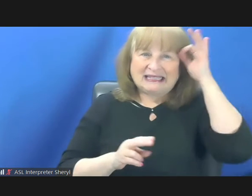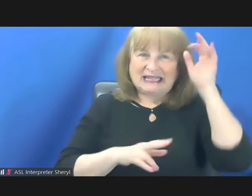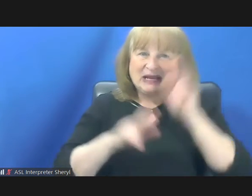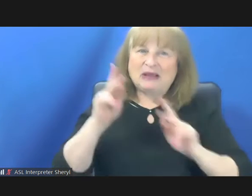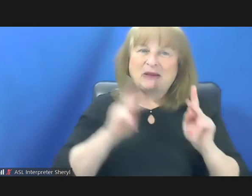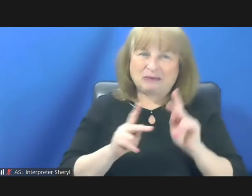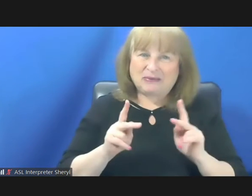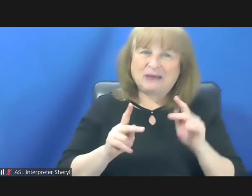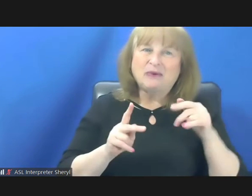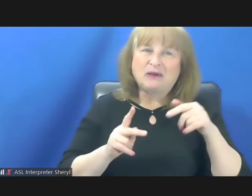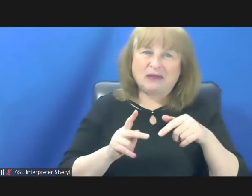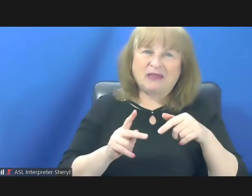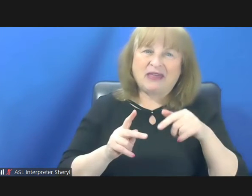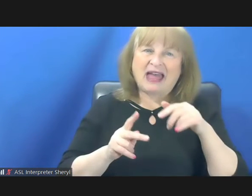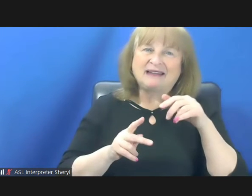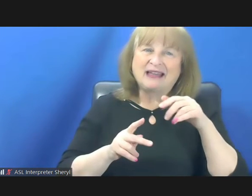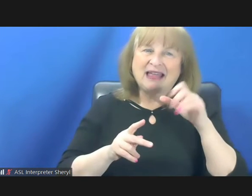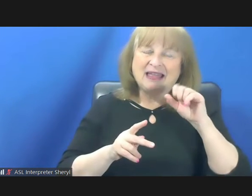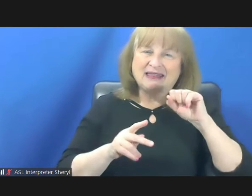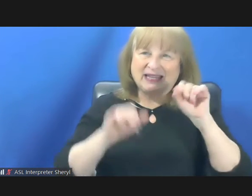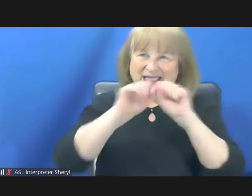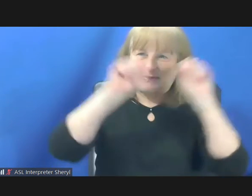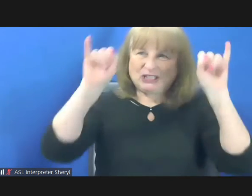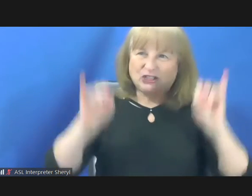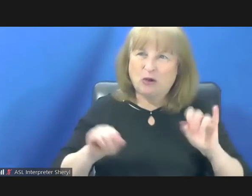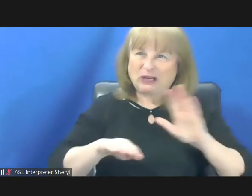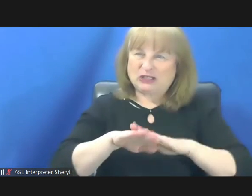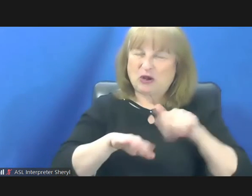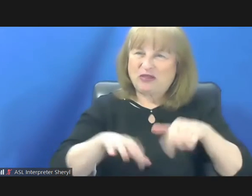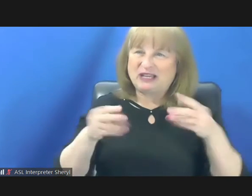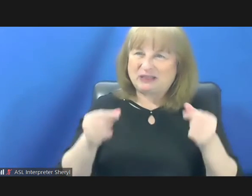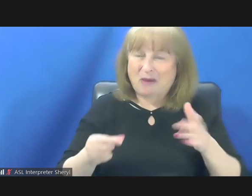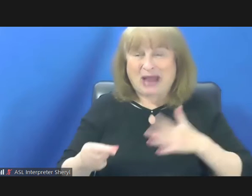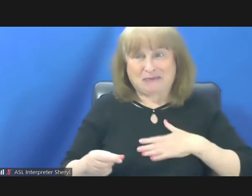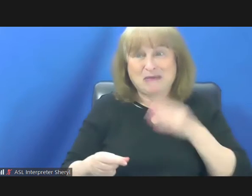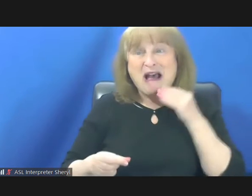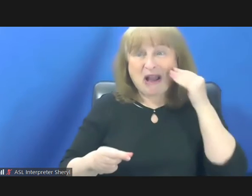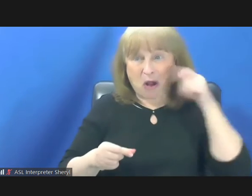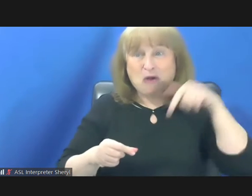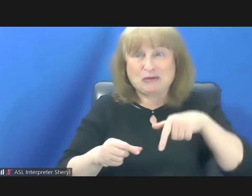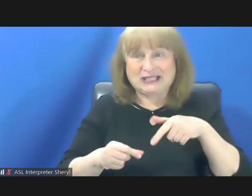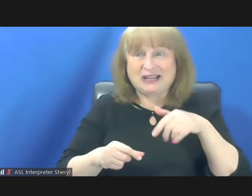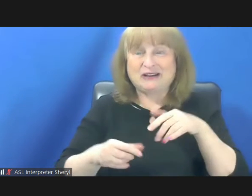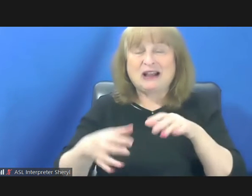the Smithsonian, indeed my own home, stands, and whose relationship